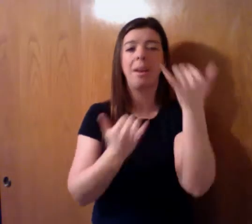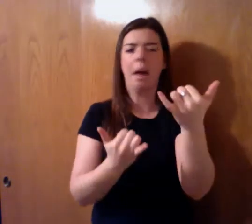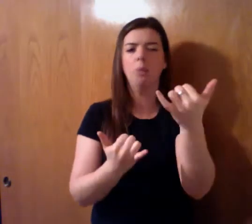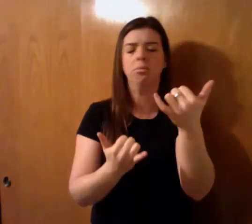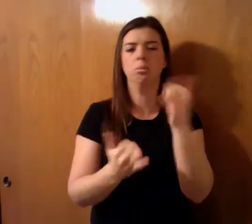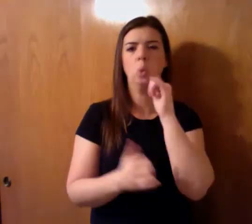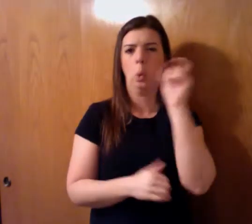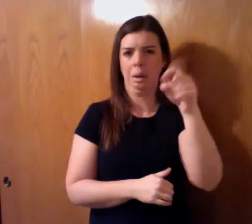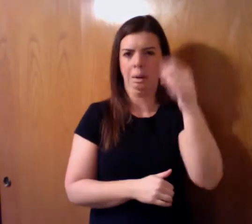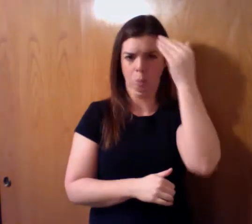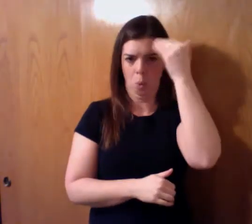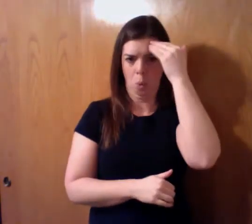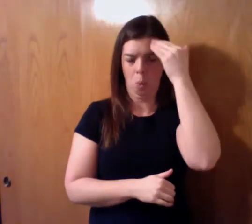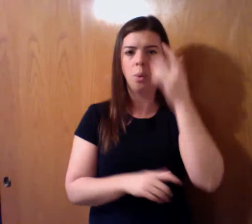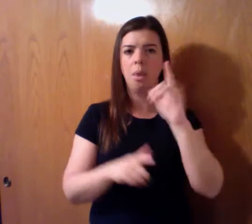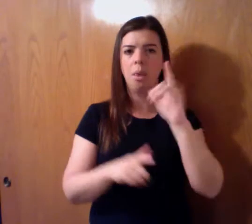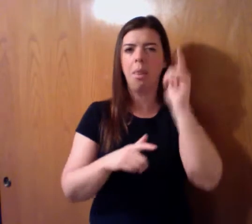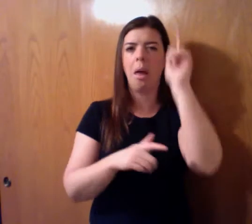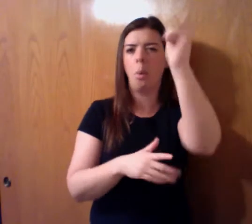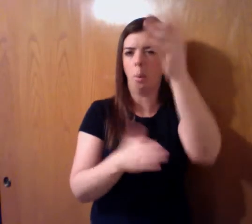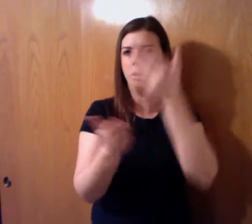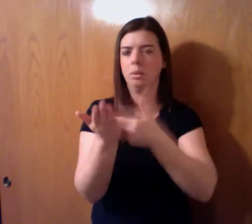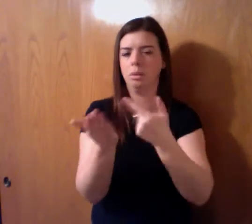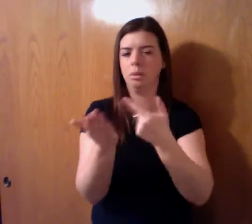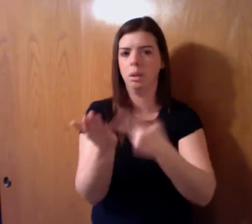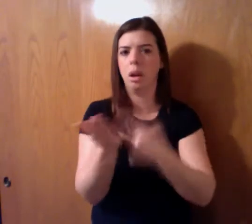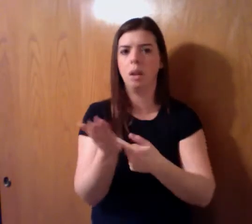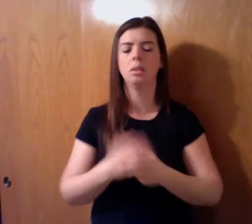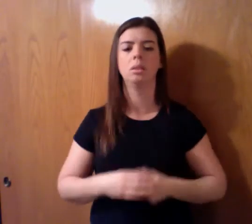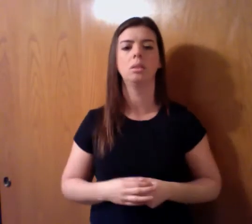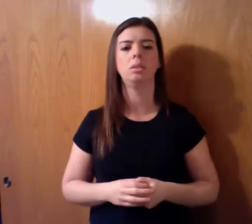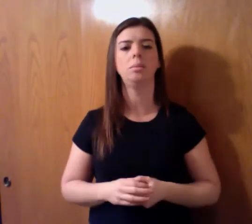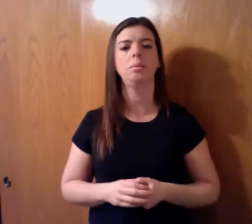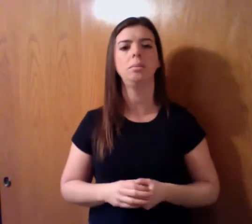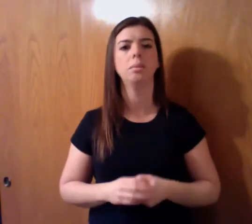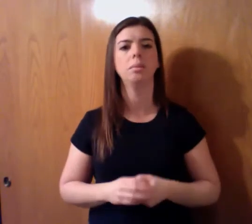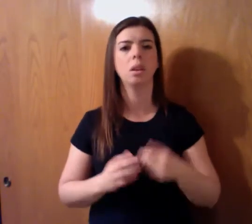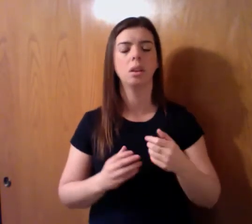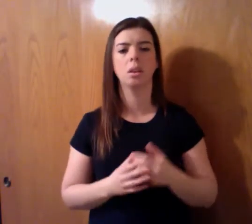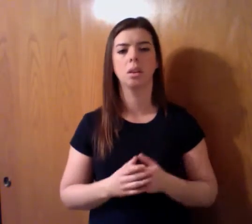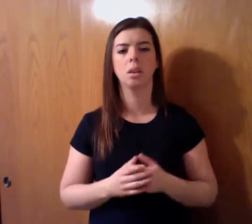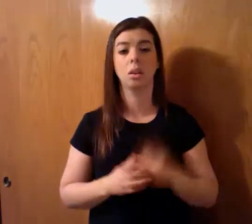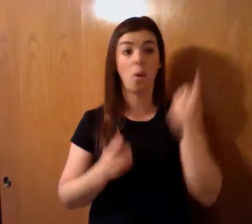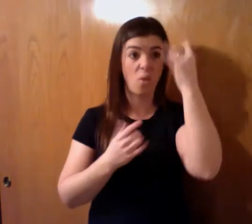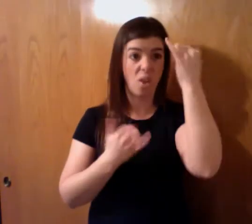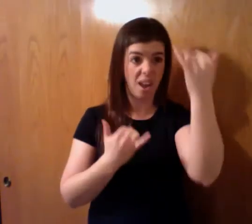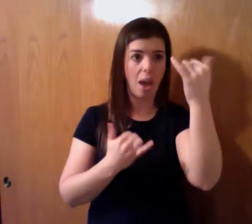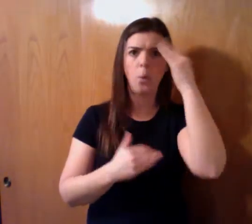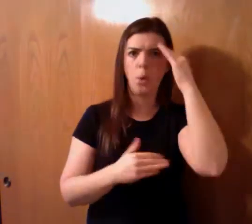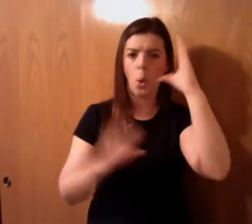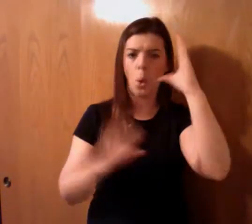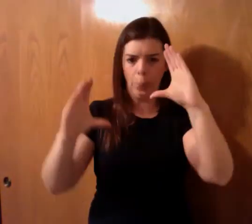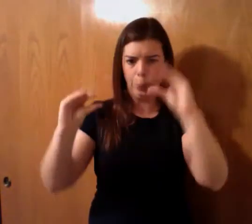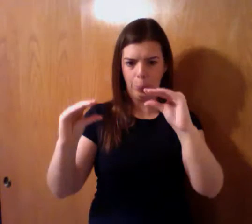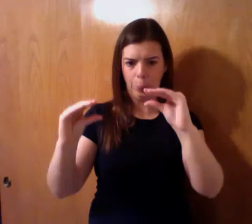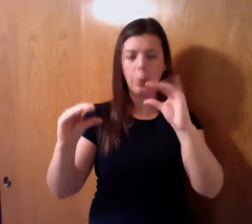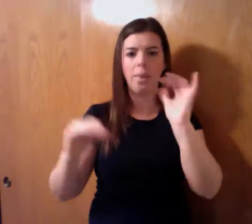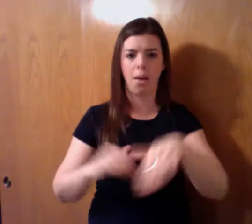is this looks almost just like a parallelogram, but it's a little squished down. And here's that last shape. So by process of